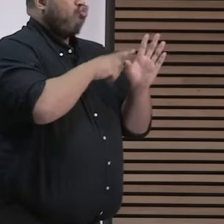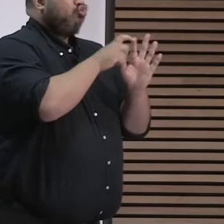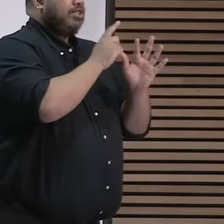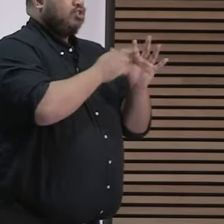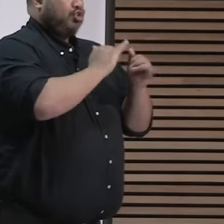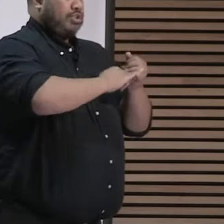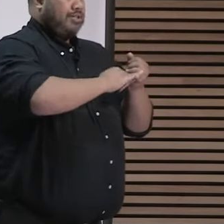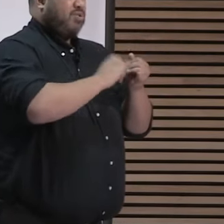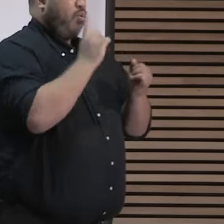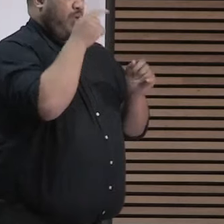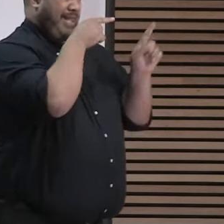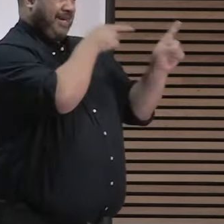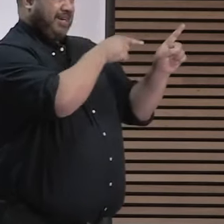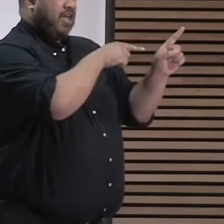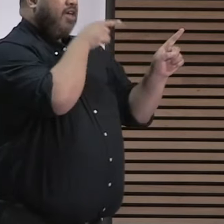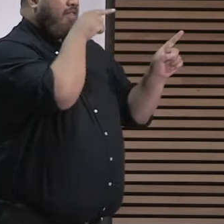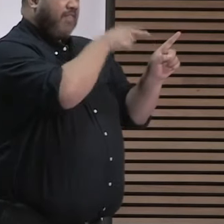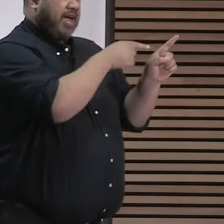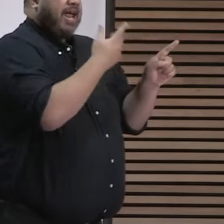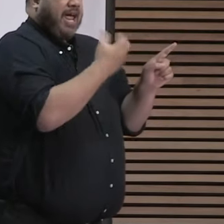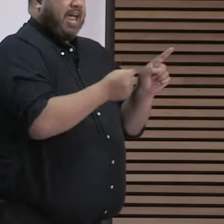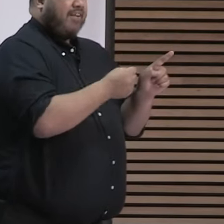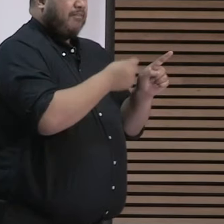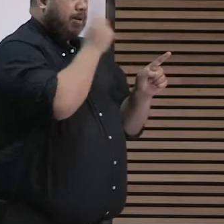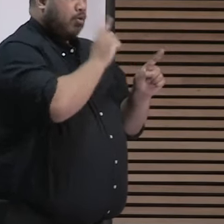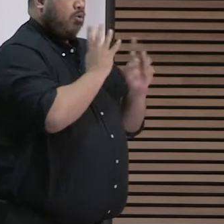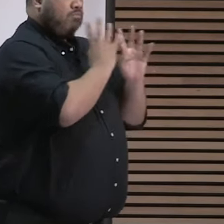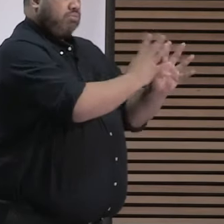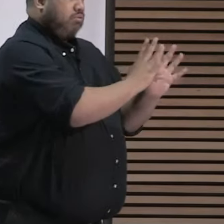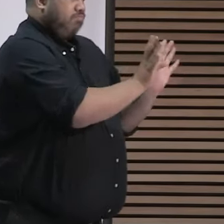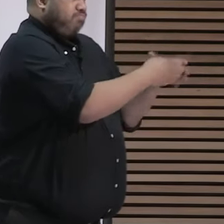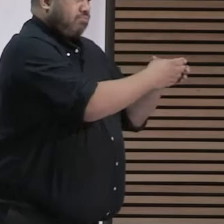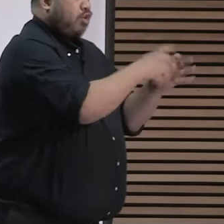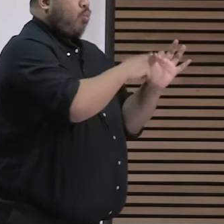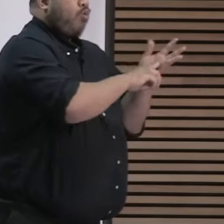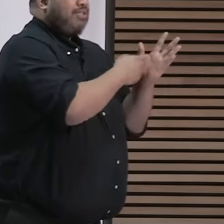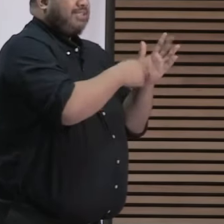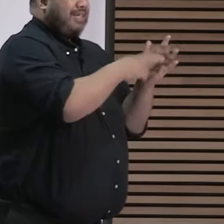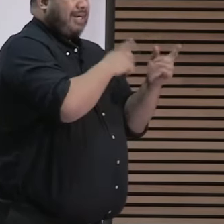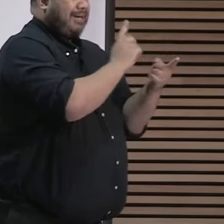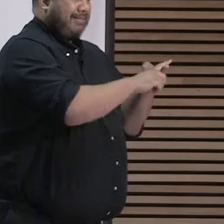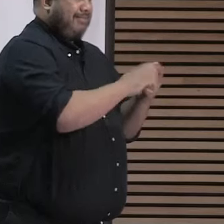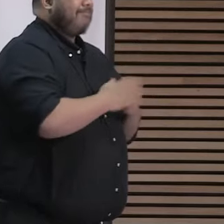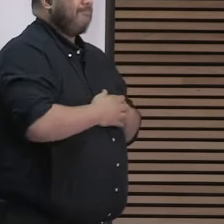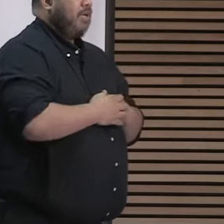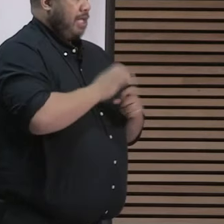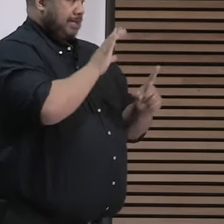which is one of our managed isolation facilities in Auckland. The man carries out maintenance tasks